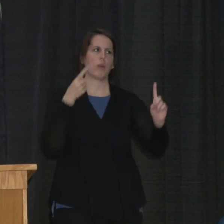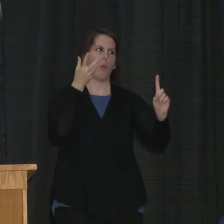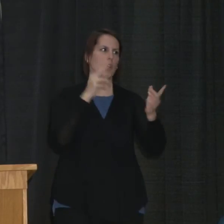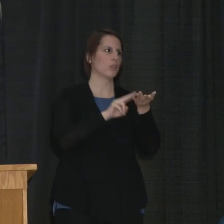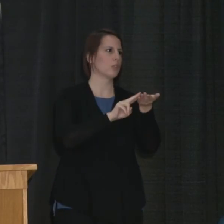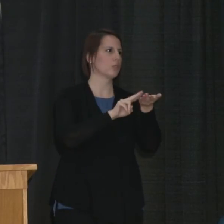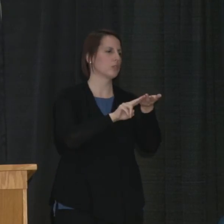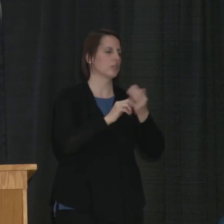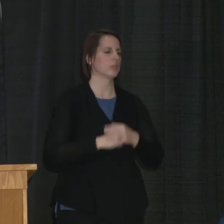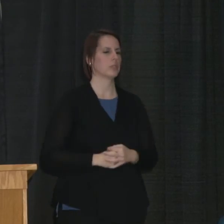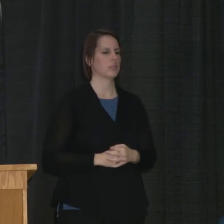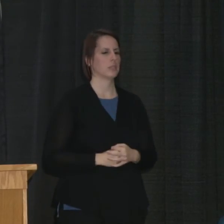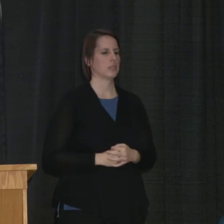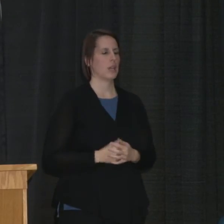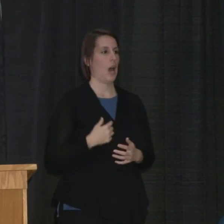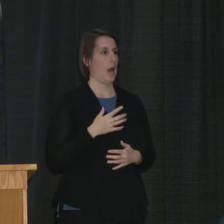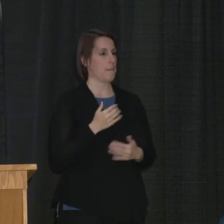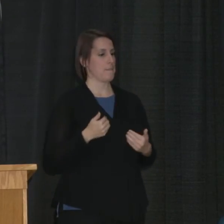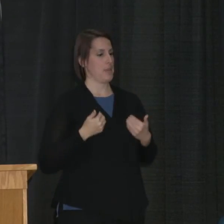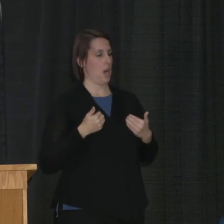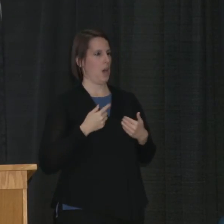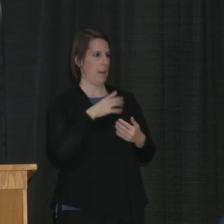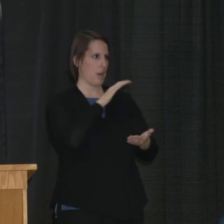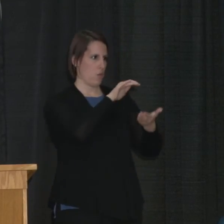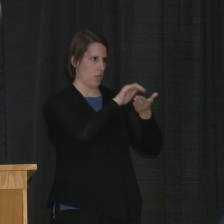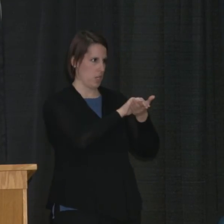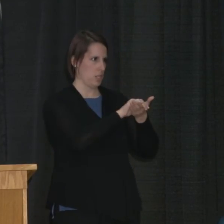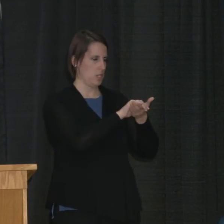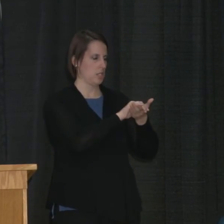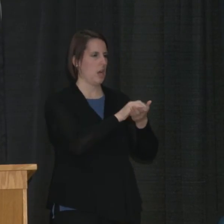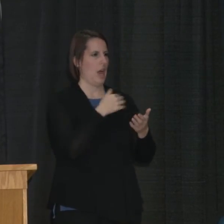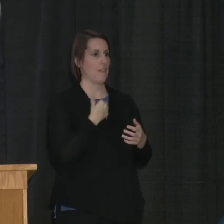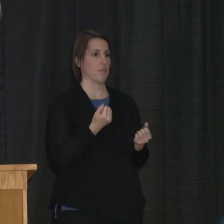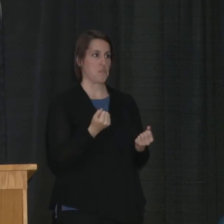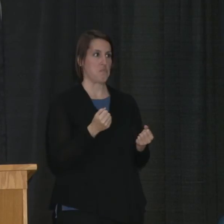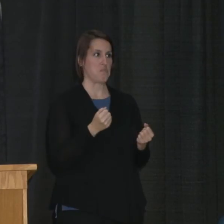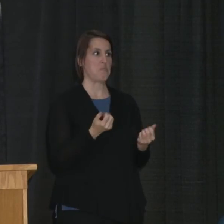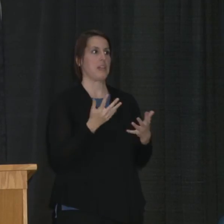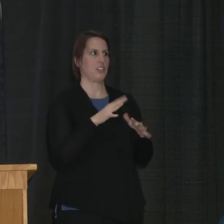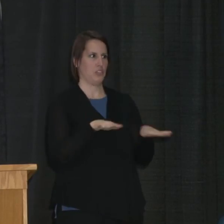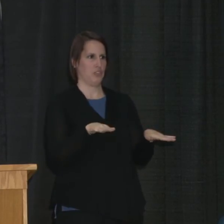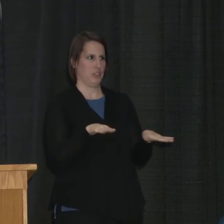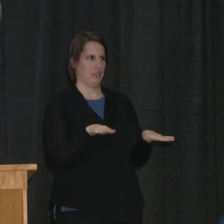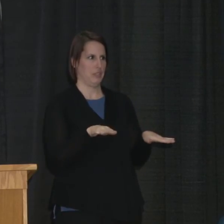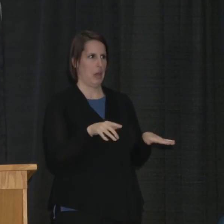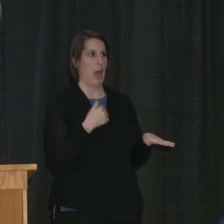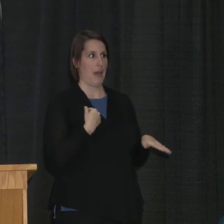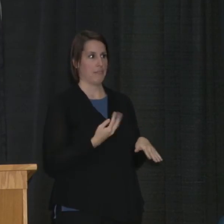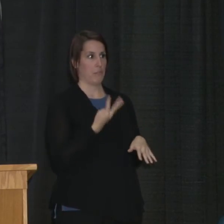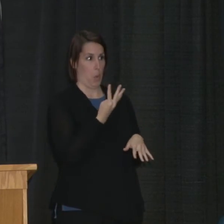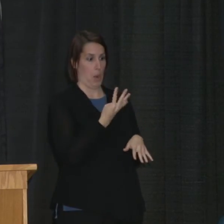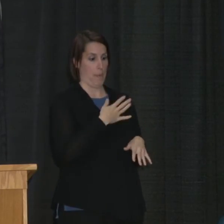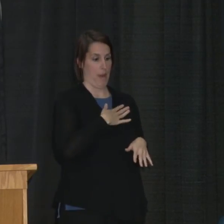today's standards, 4 children of my own and a stepson. They're all here today somewhere.